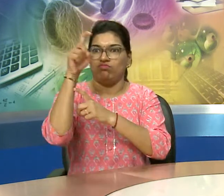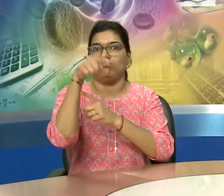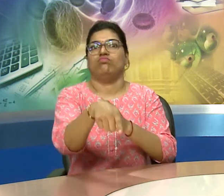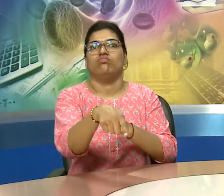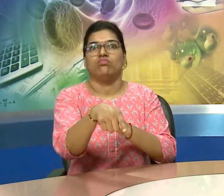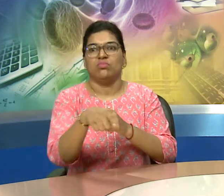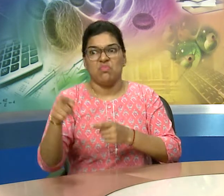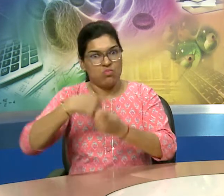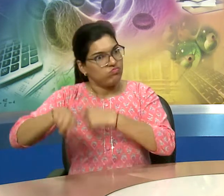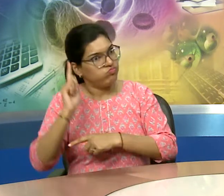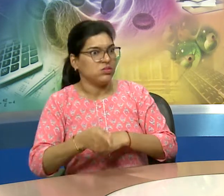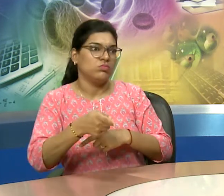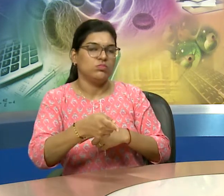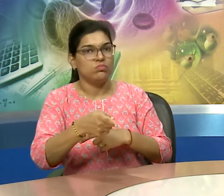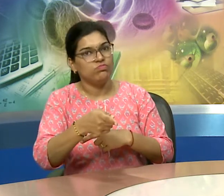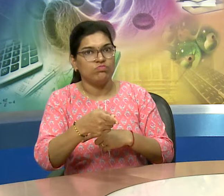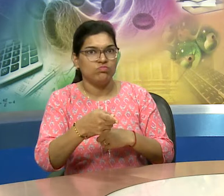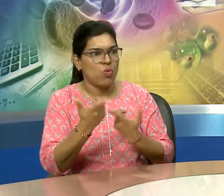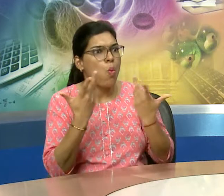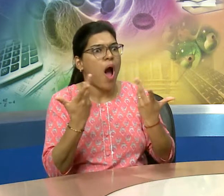They wanted to paralyze the scorpion,